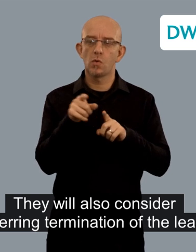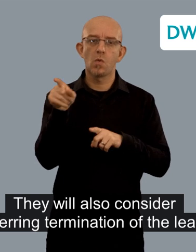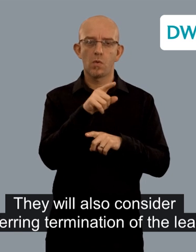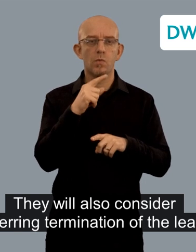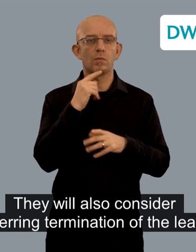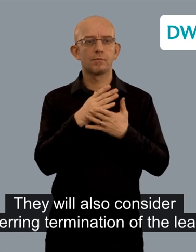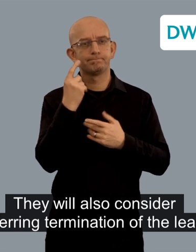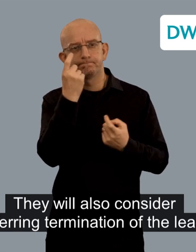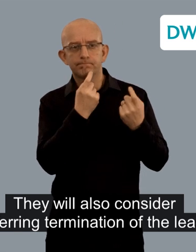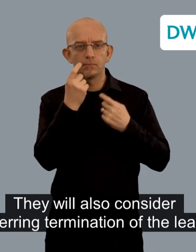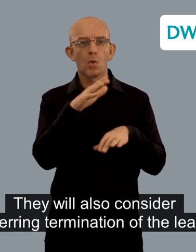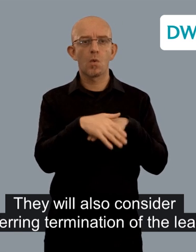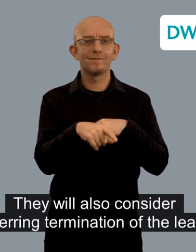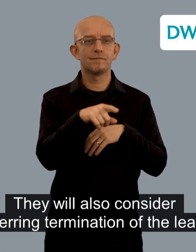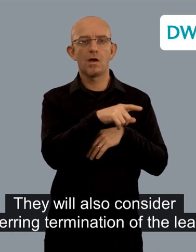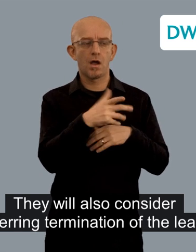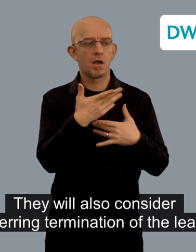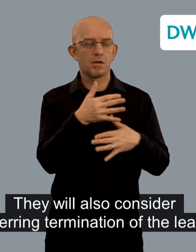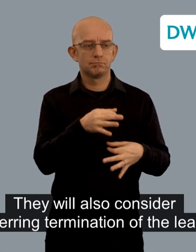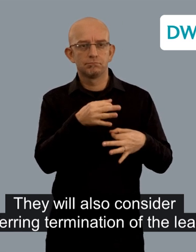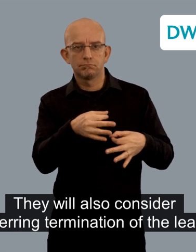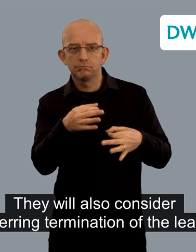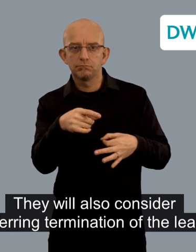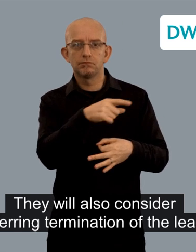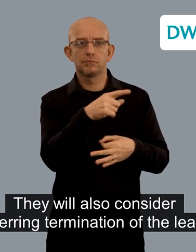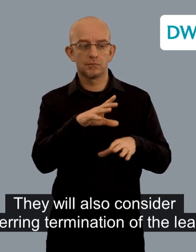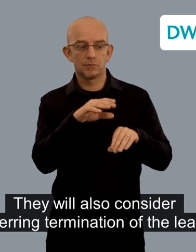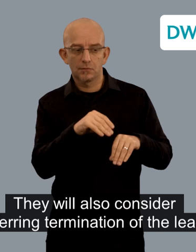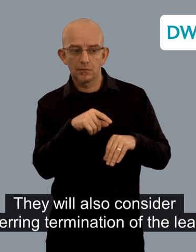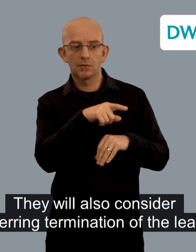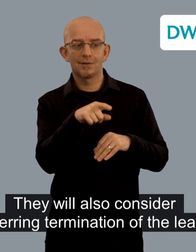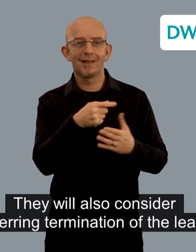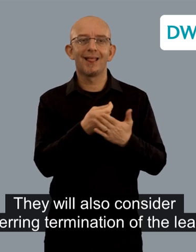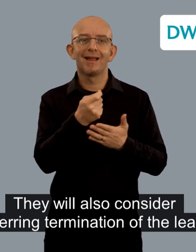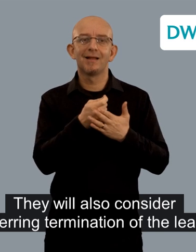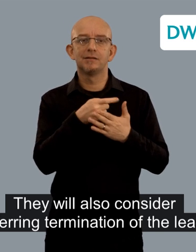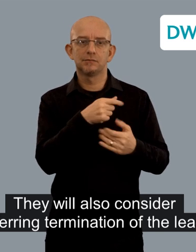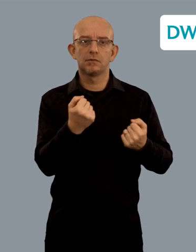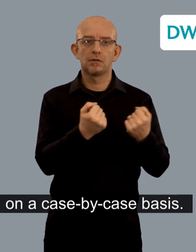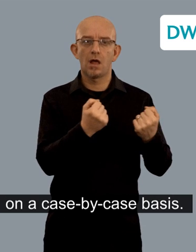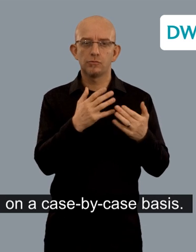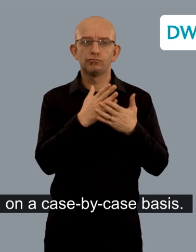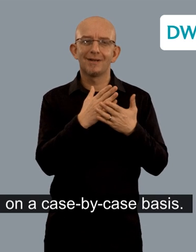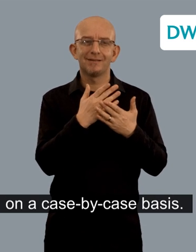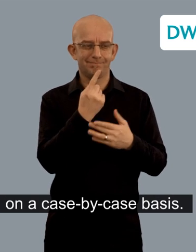They will also consider deferring termination of the lease on a case-by-case